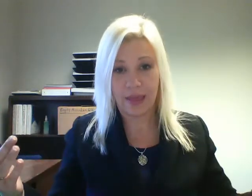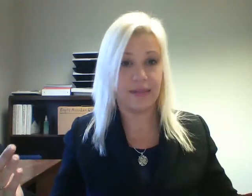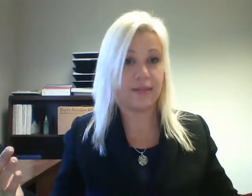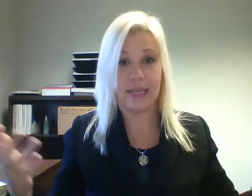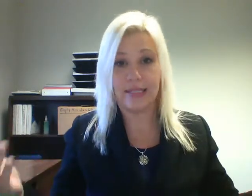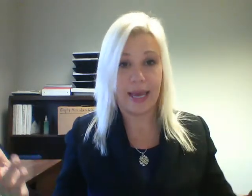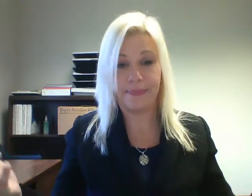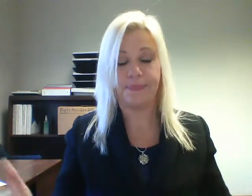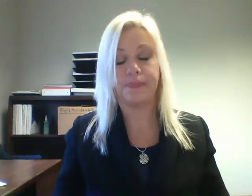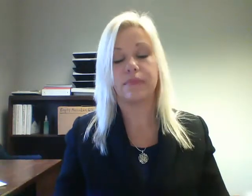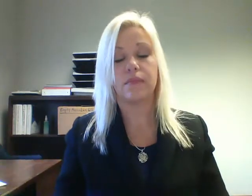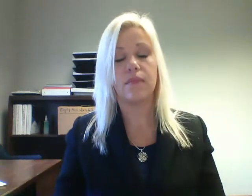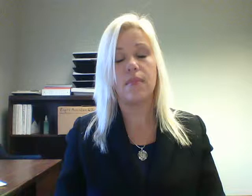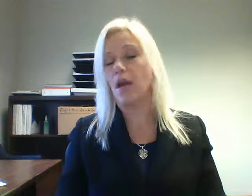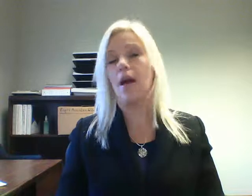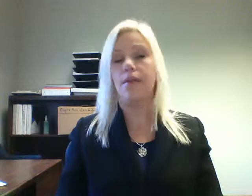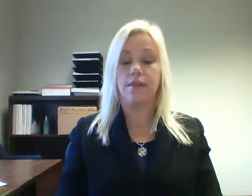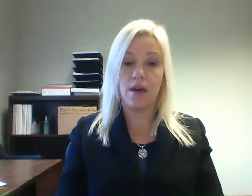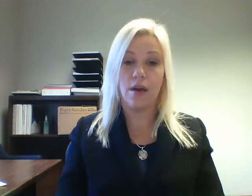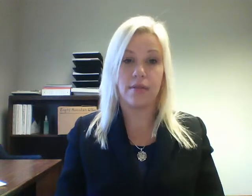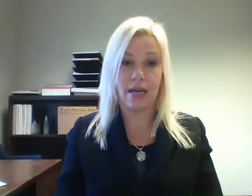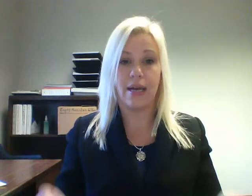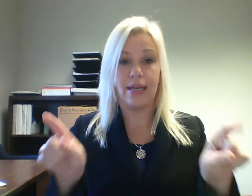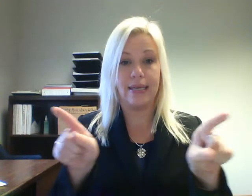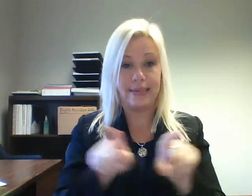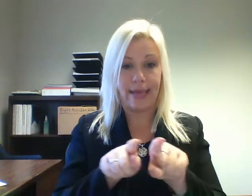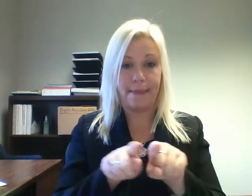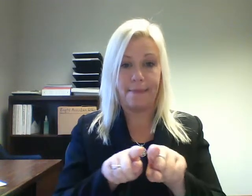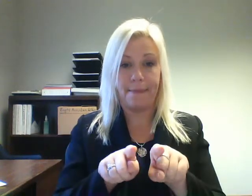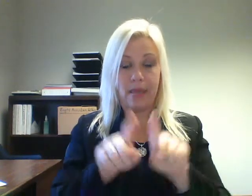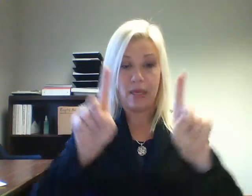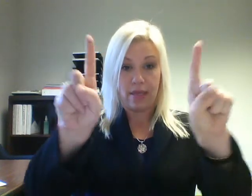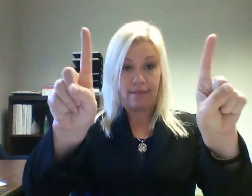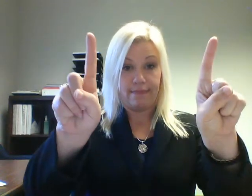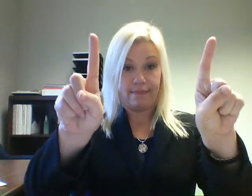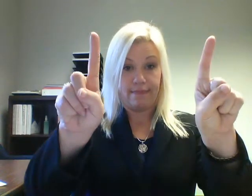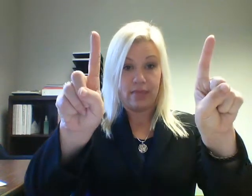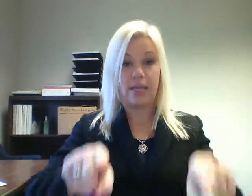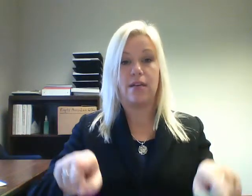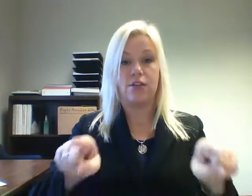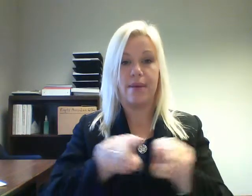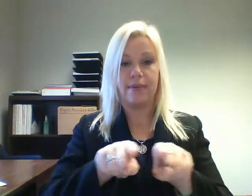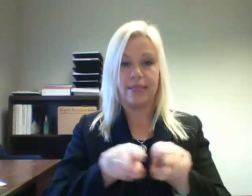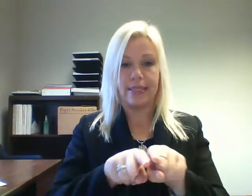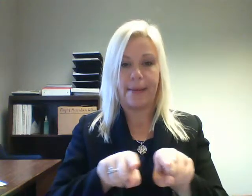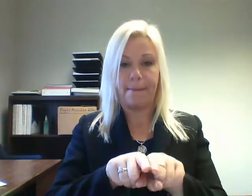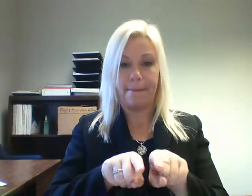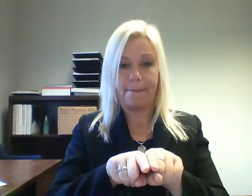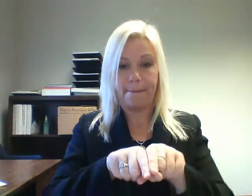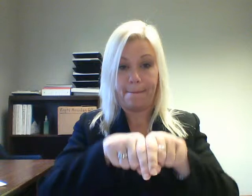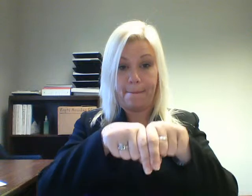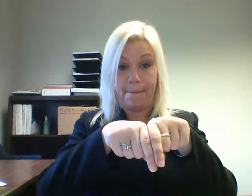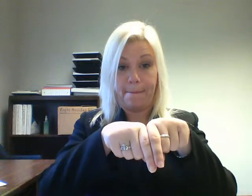that's the same. The other sign is same. This hand shape, same.